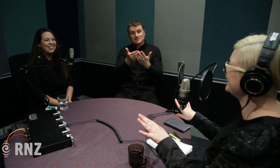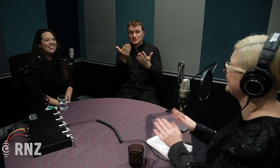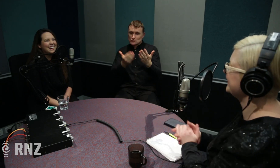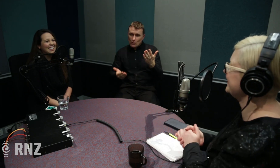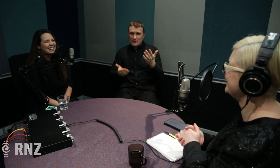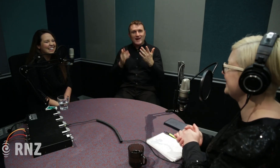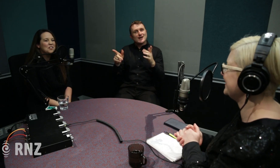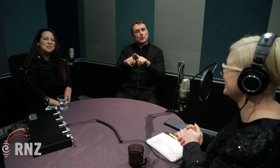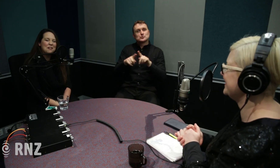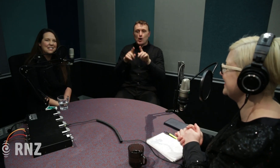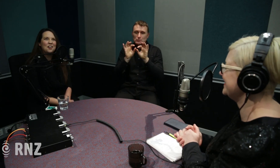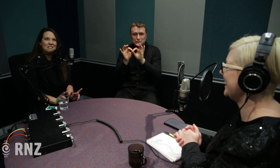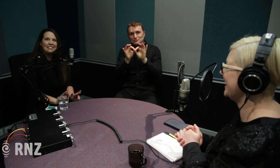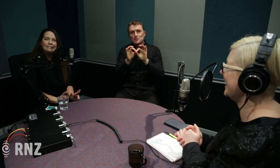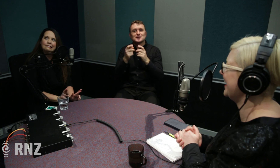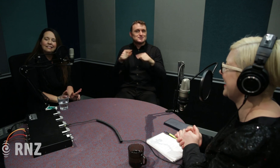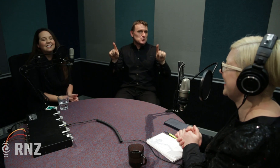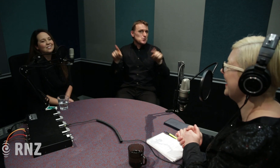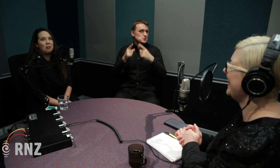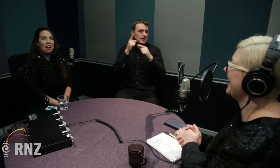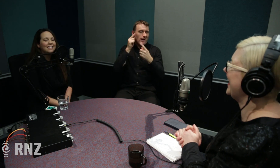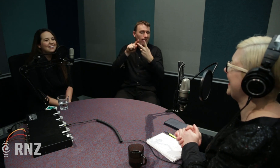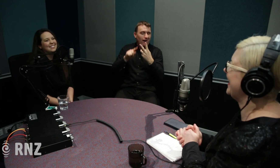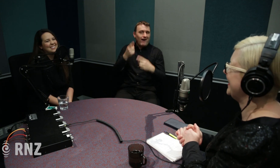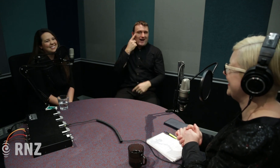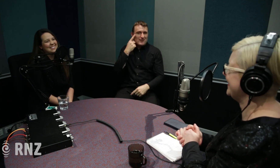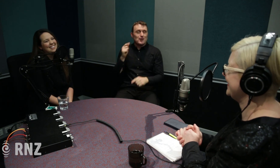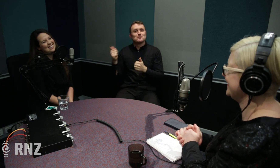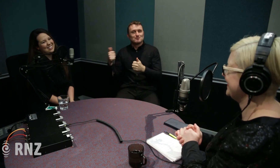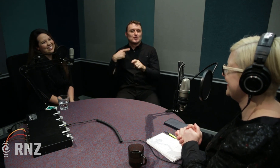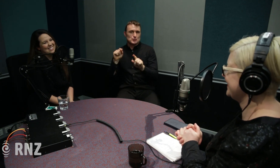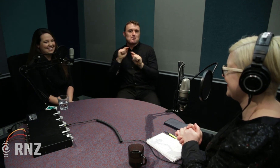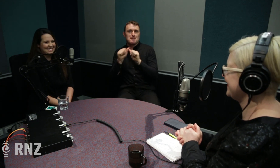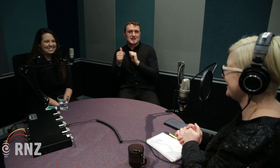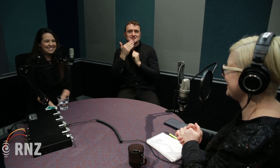thank you. I'll do my best, hopefully. Try.